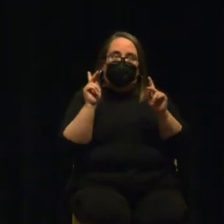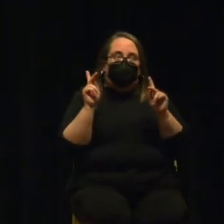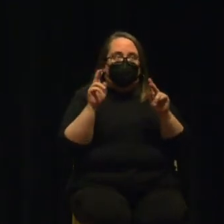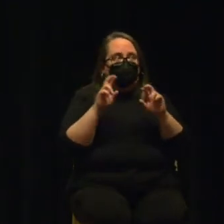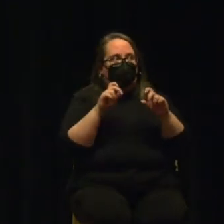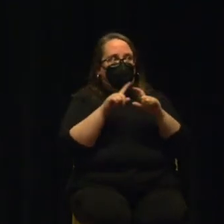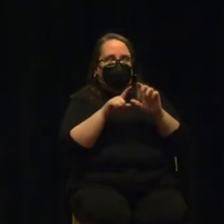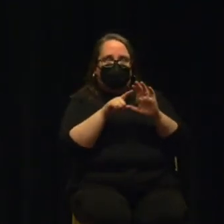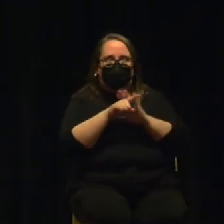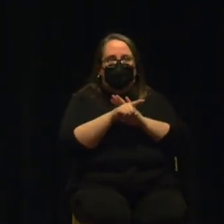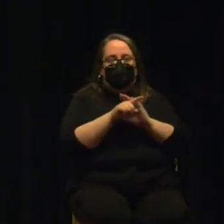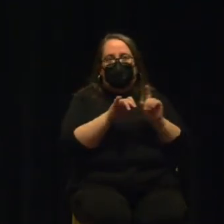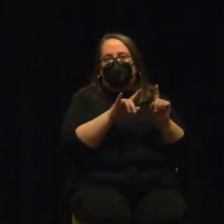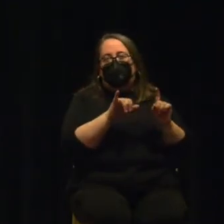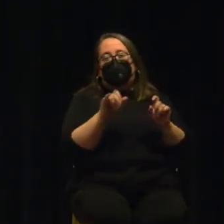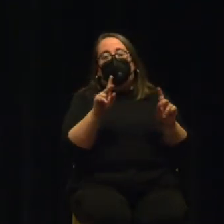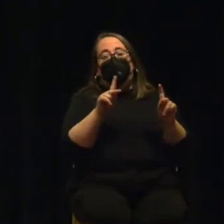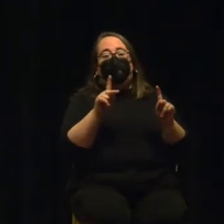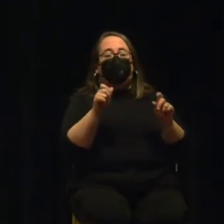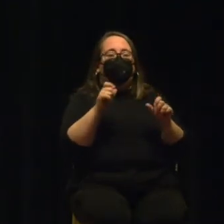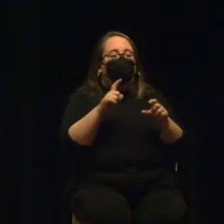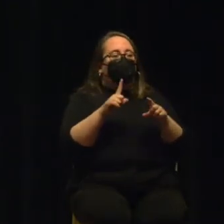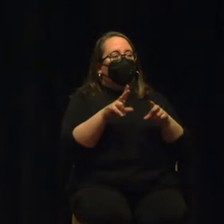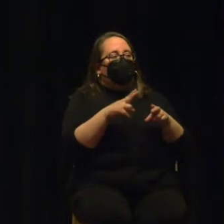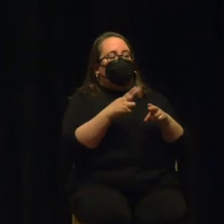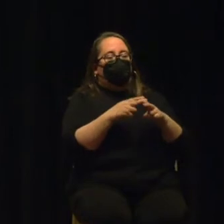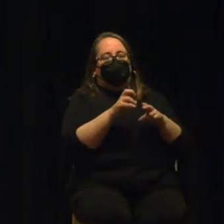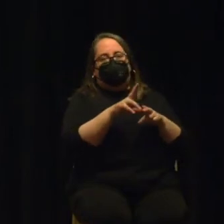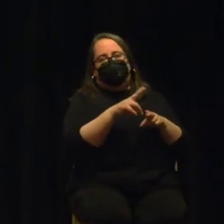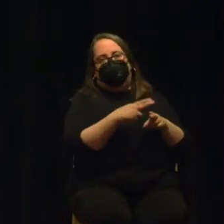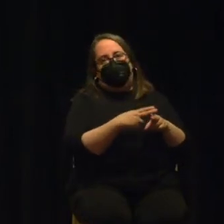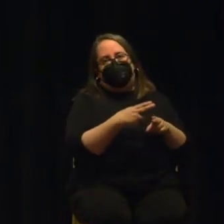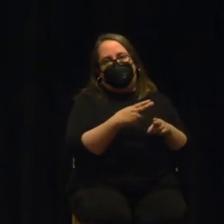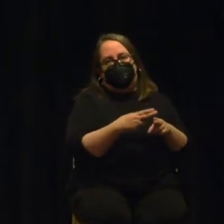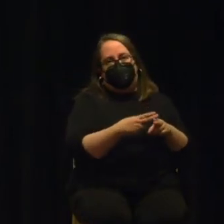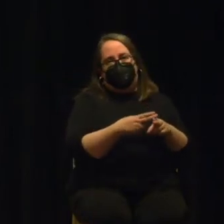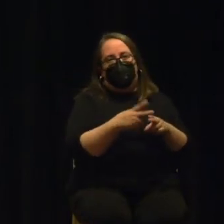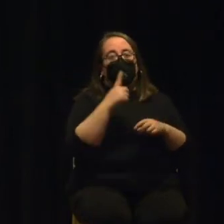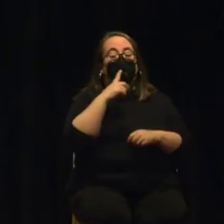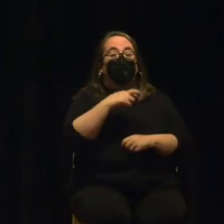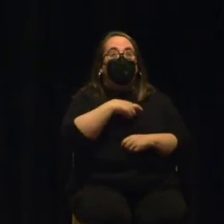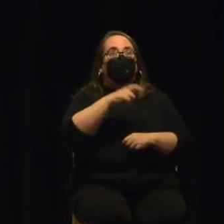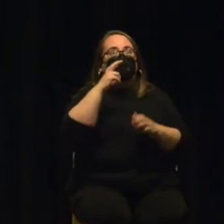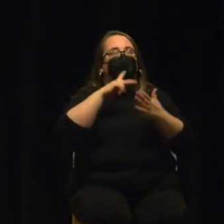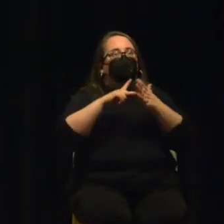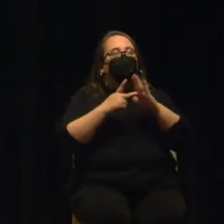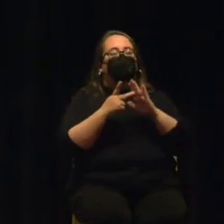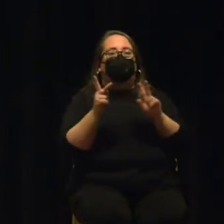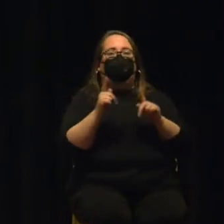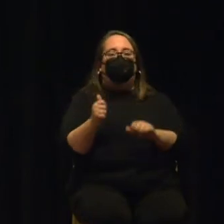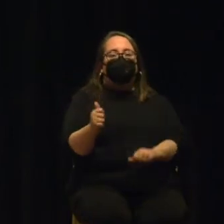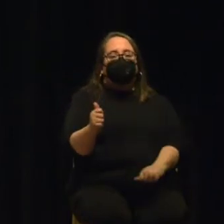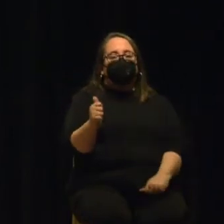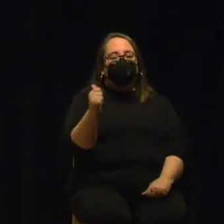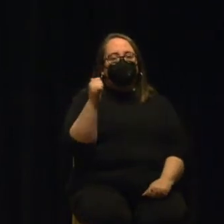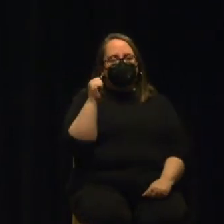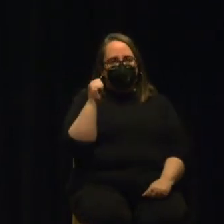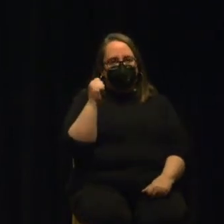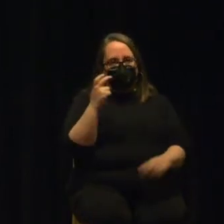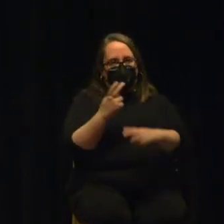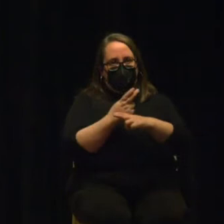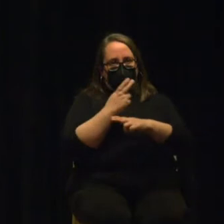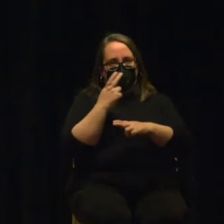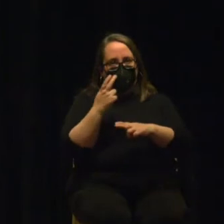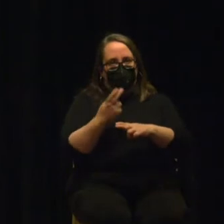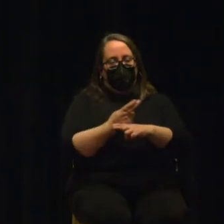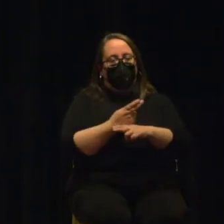day. That people refused to even call him by his chosen name for religious purposes. People refused. Right. And how,